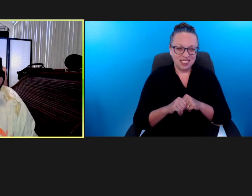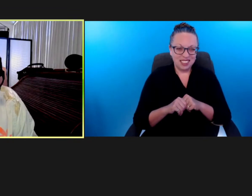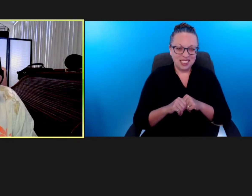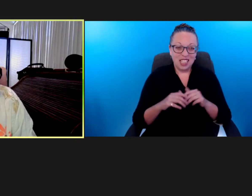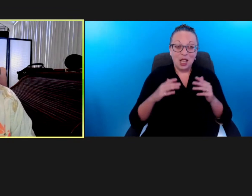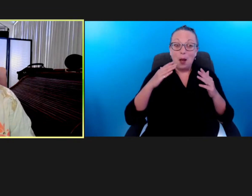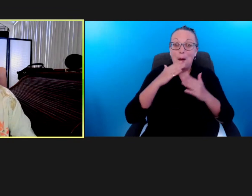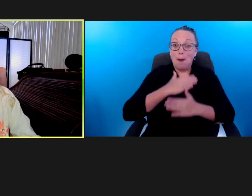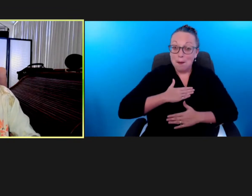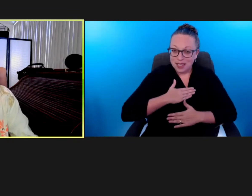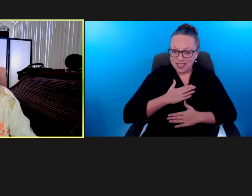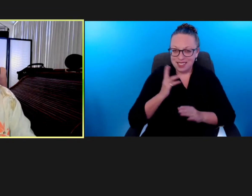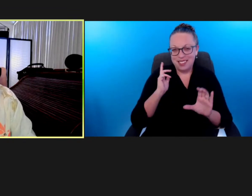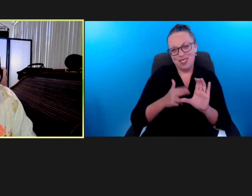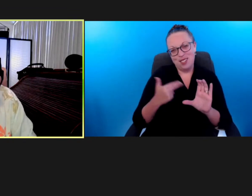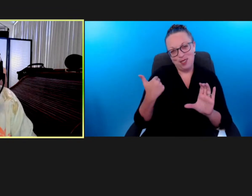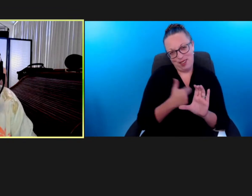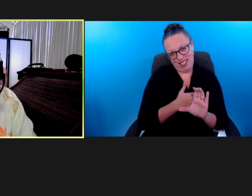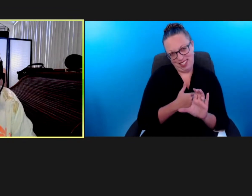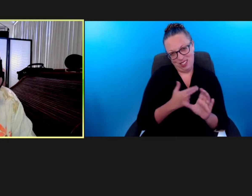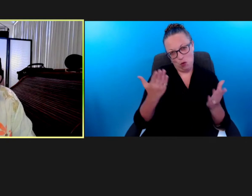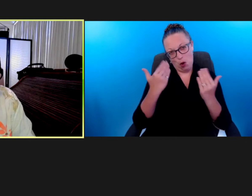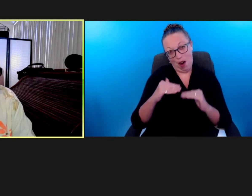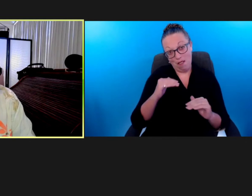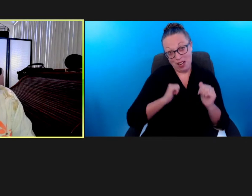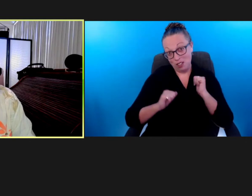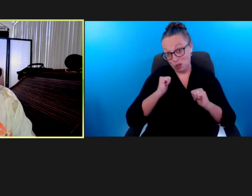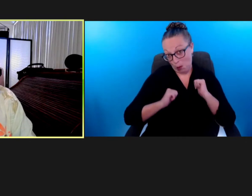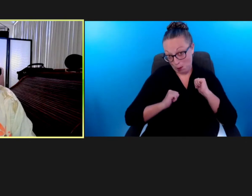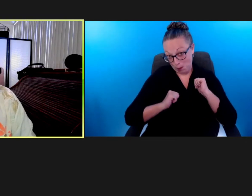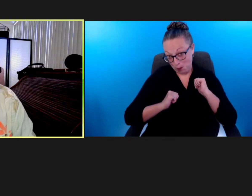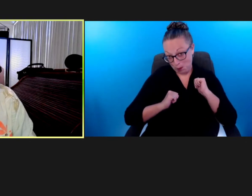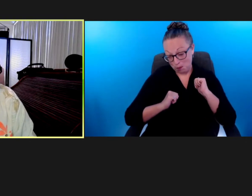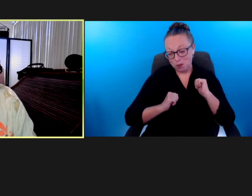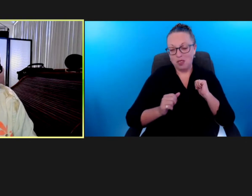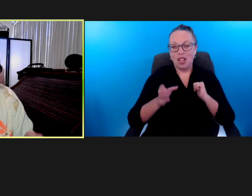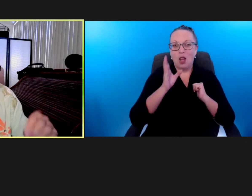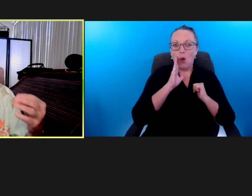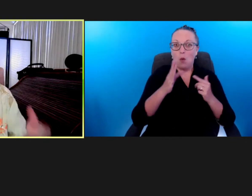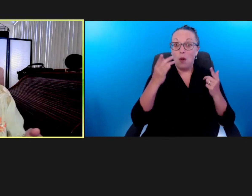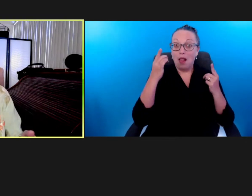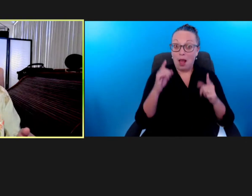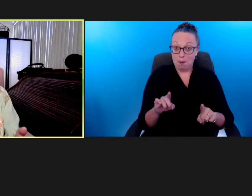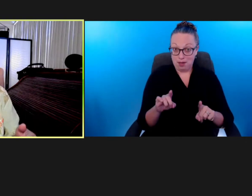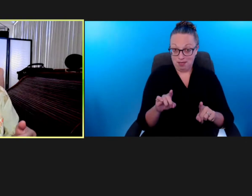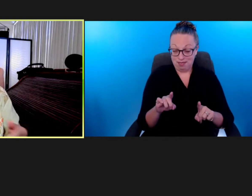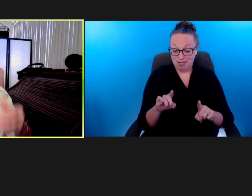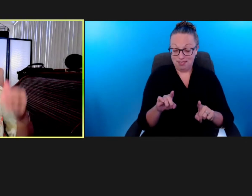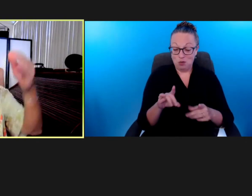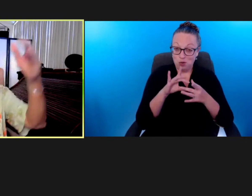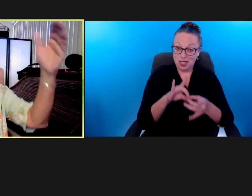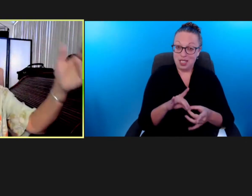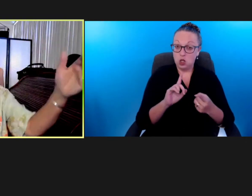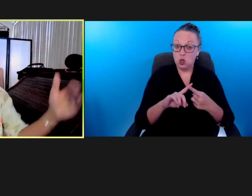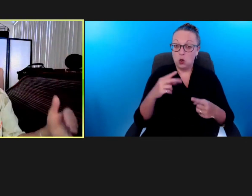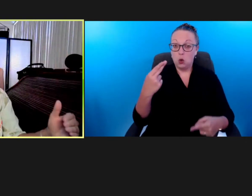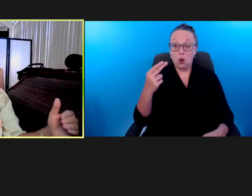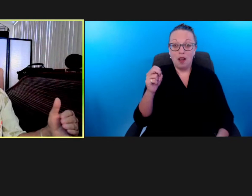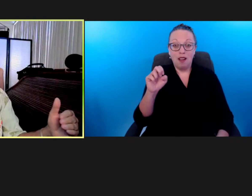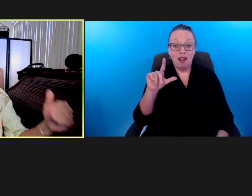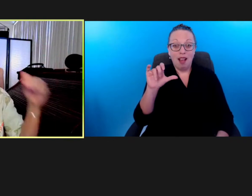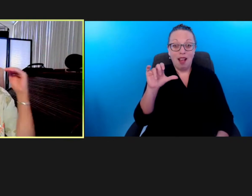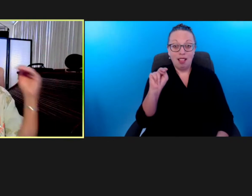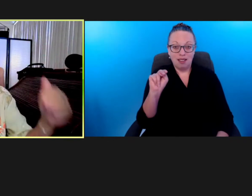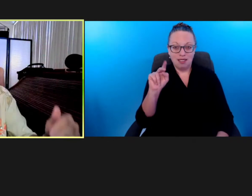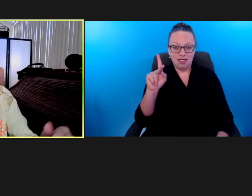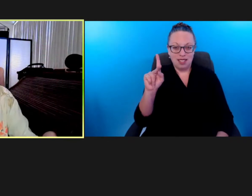Please join us for our next show, which is going to be about Helen Keller as a large